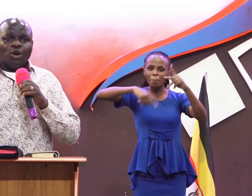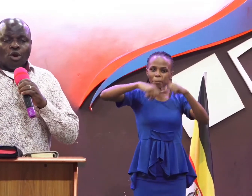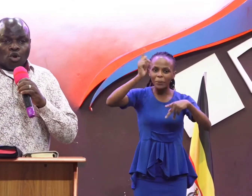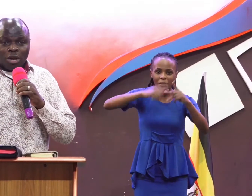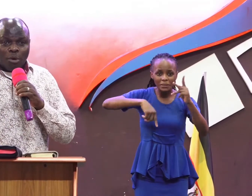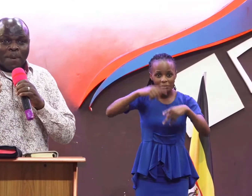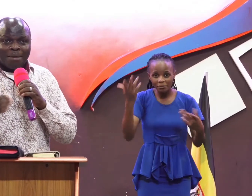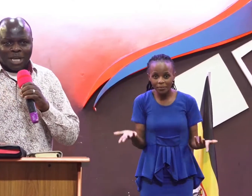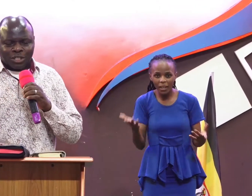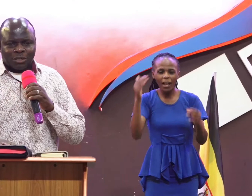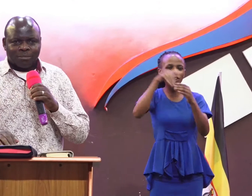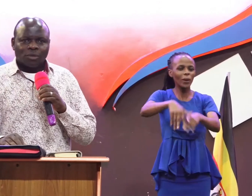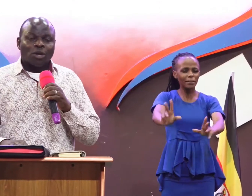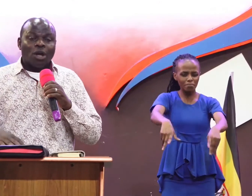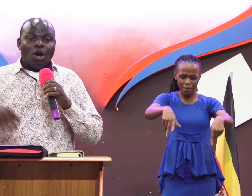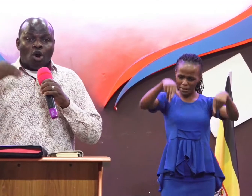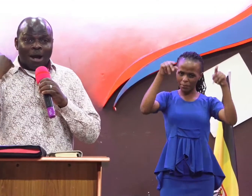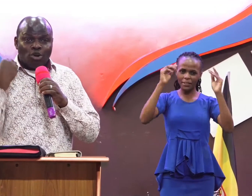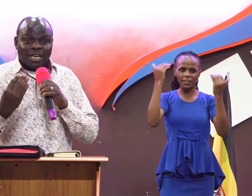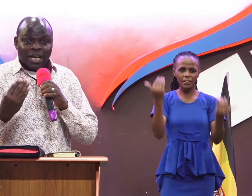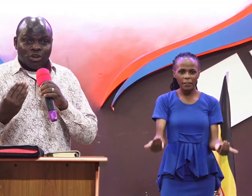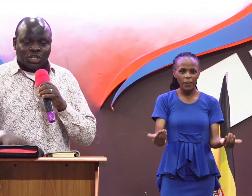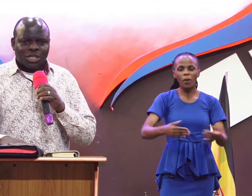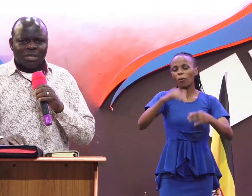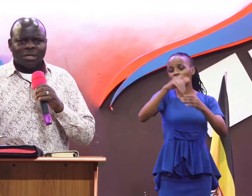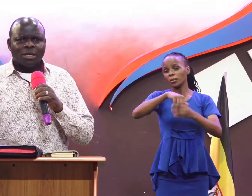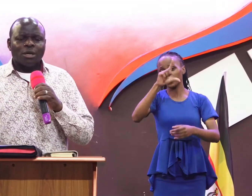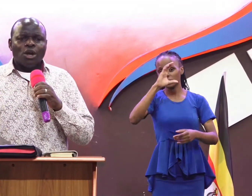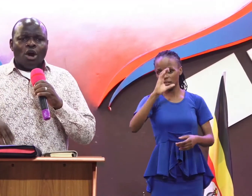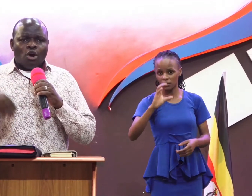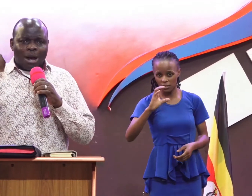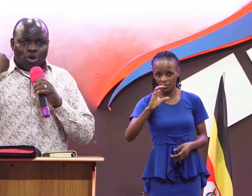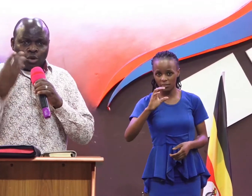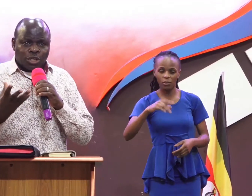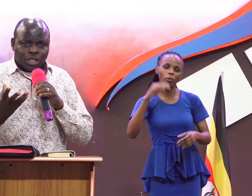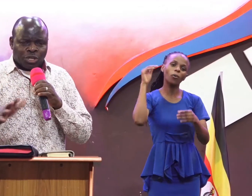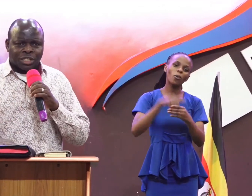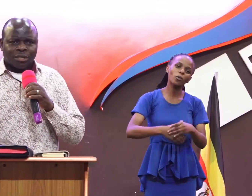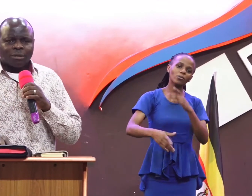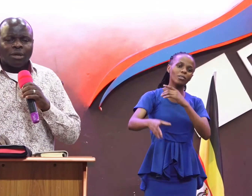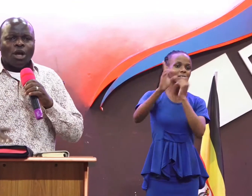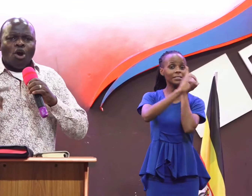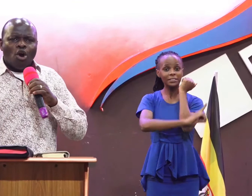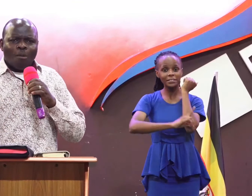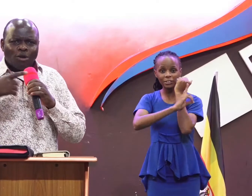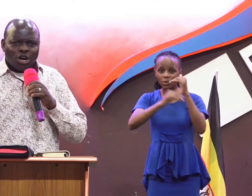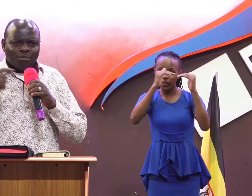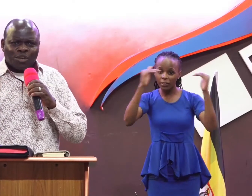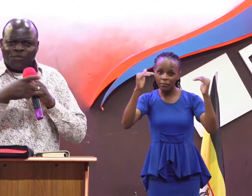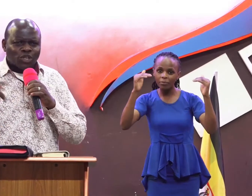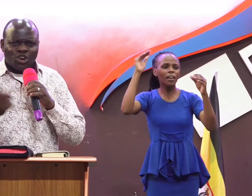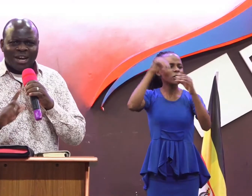the lot. And you are in the parliament. Maybe you are in the LOC. Maybe you're in the district. Maybe you're